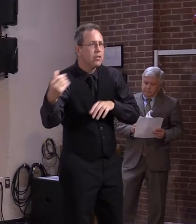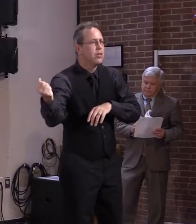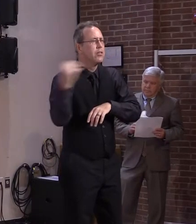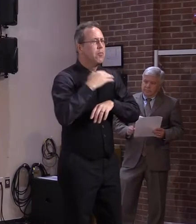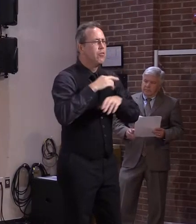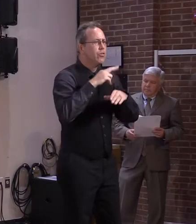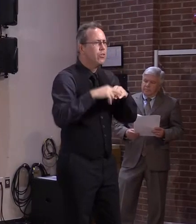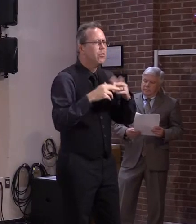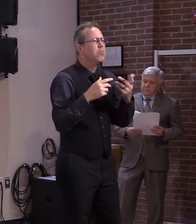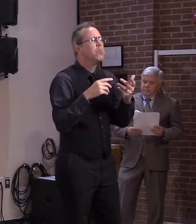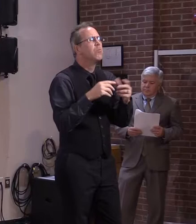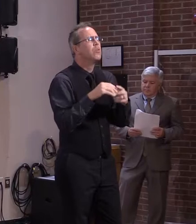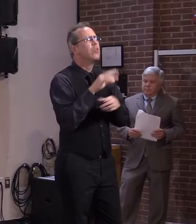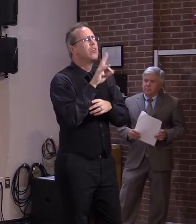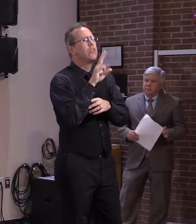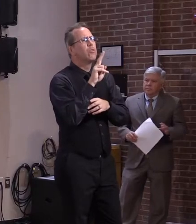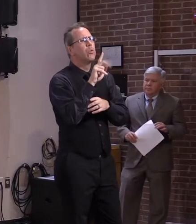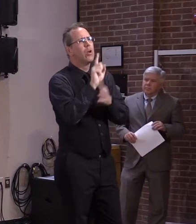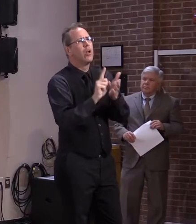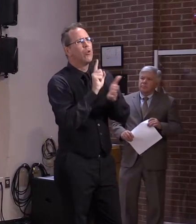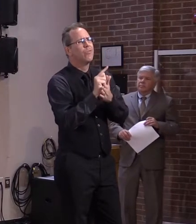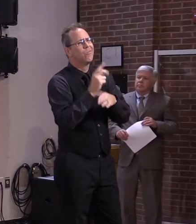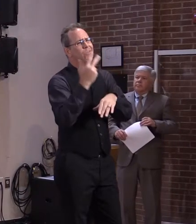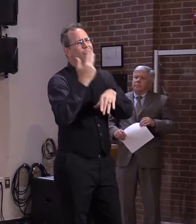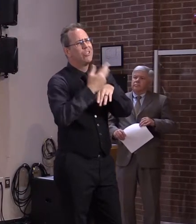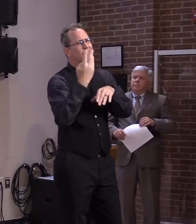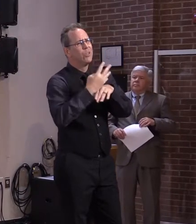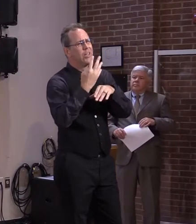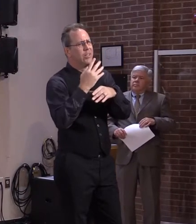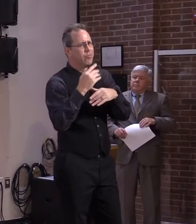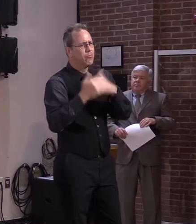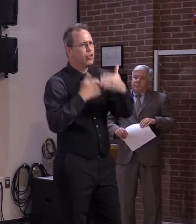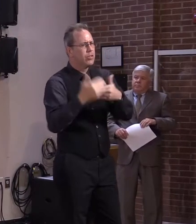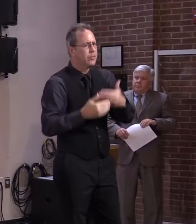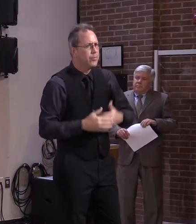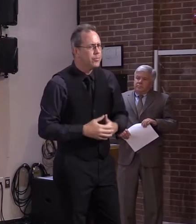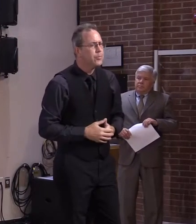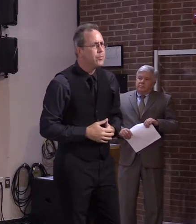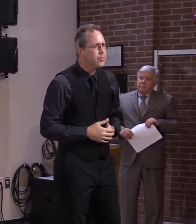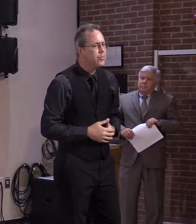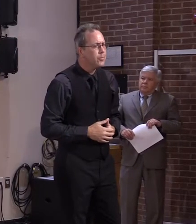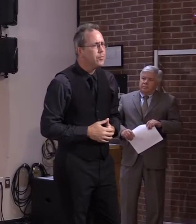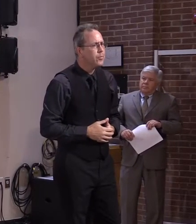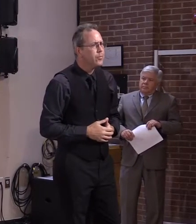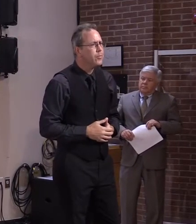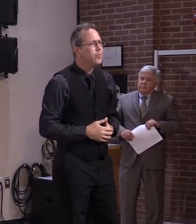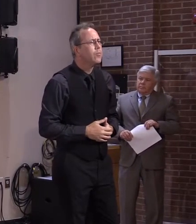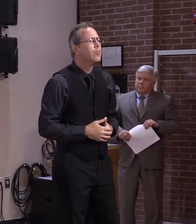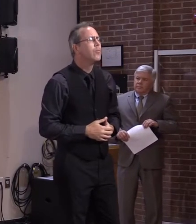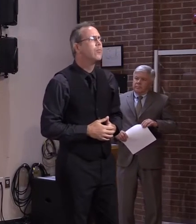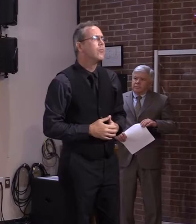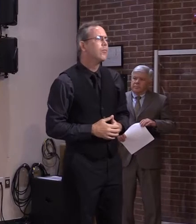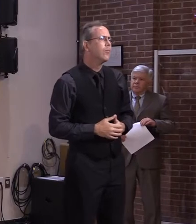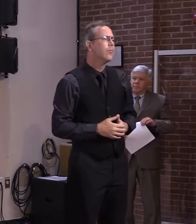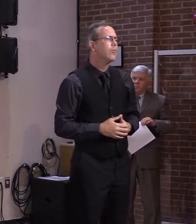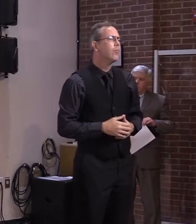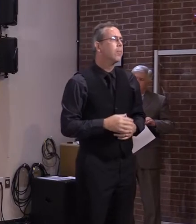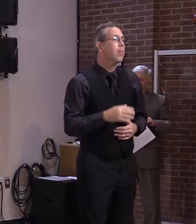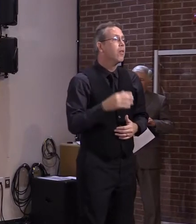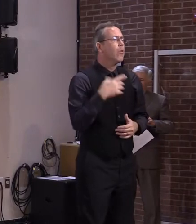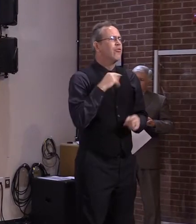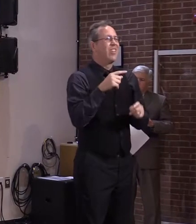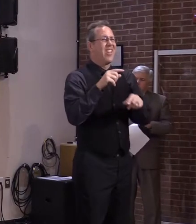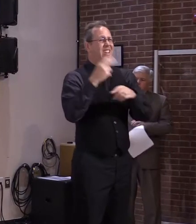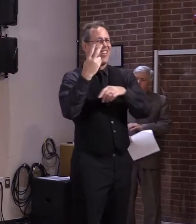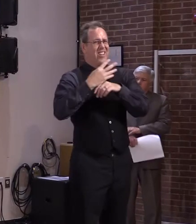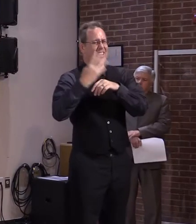hours. The use of these home testing kits should speed up access to testing for affected students. We're also working to speed